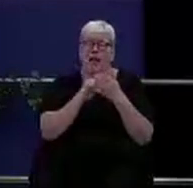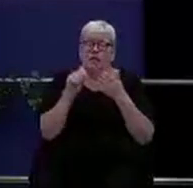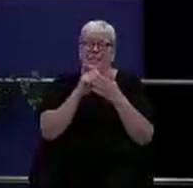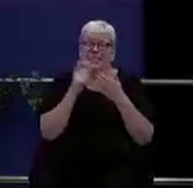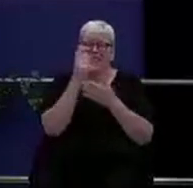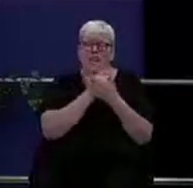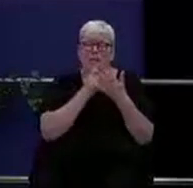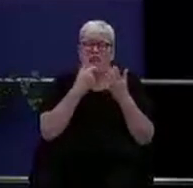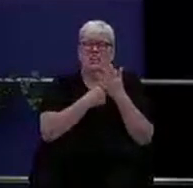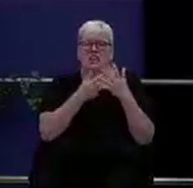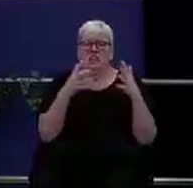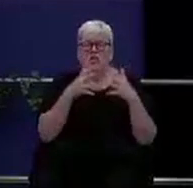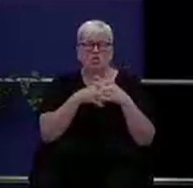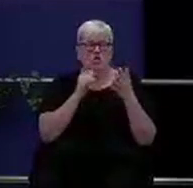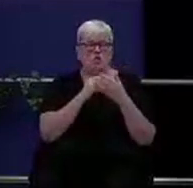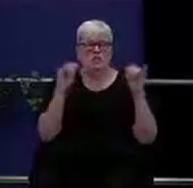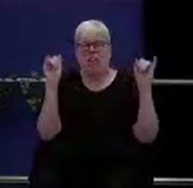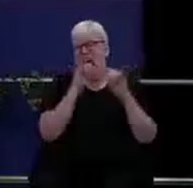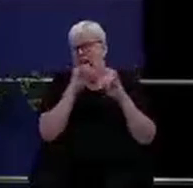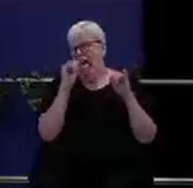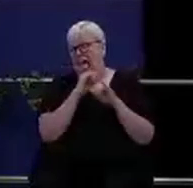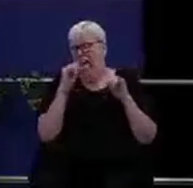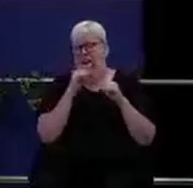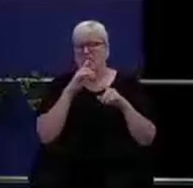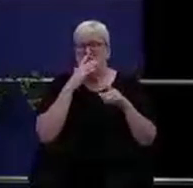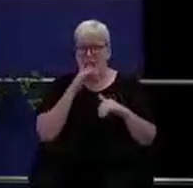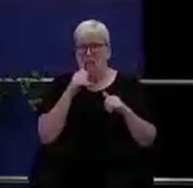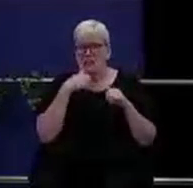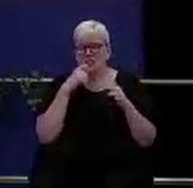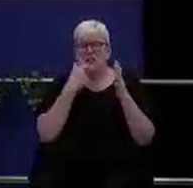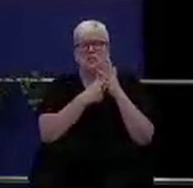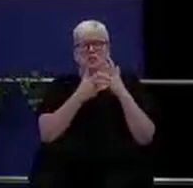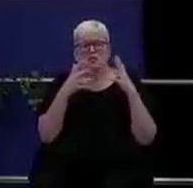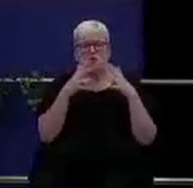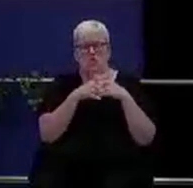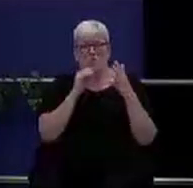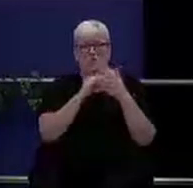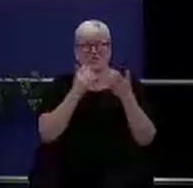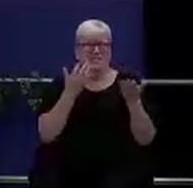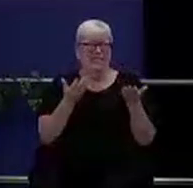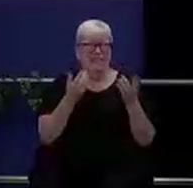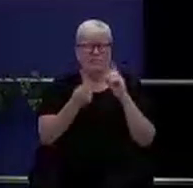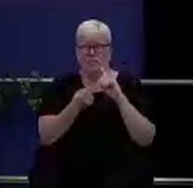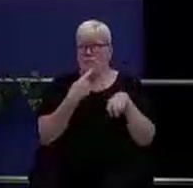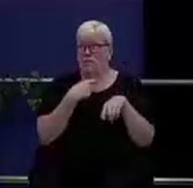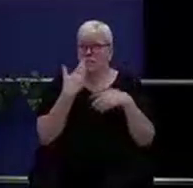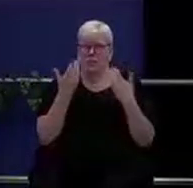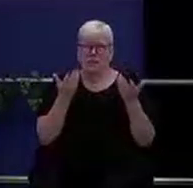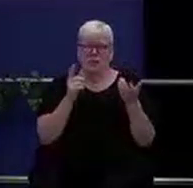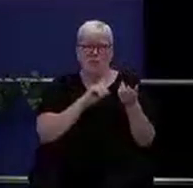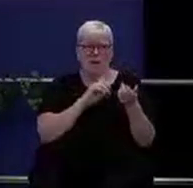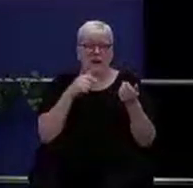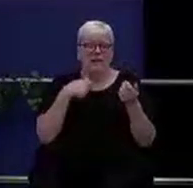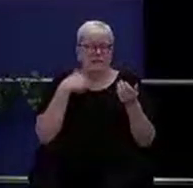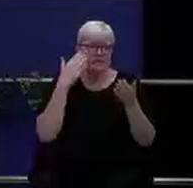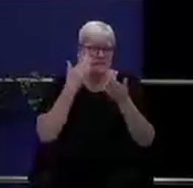crows. And she said, ugh, horrible birds. And I thought, well, that's, you know, kind of strange response. And in the way